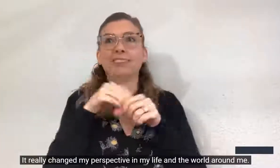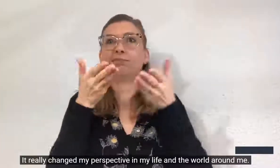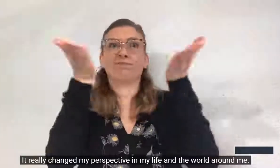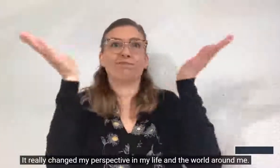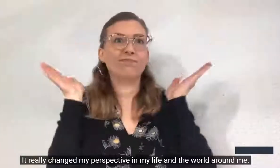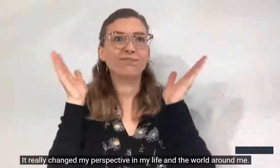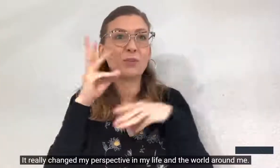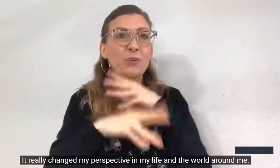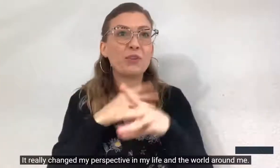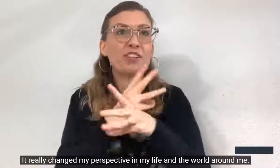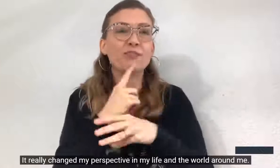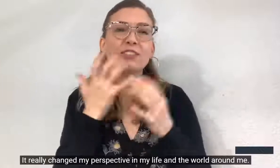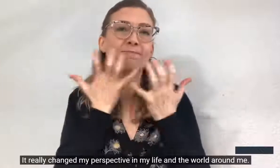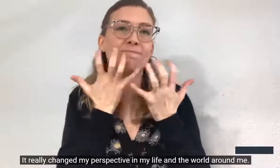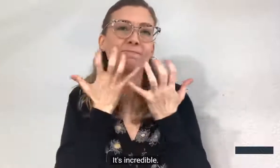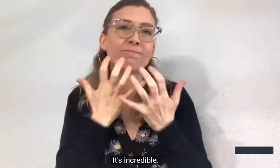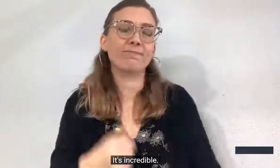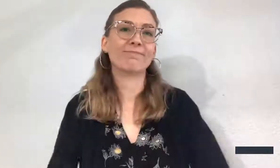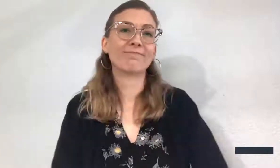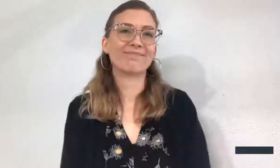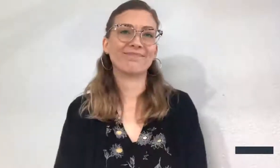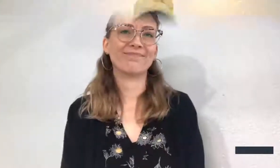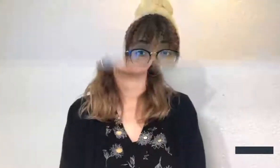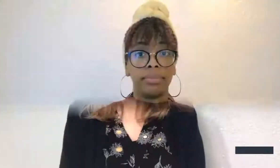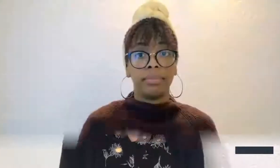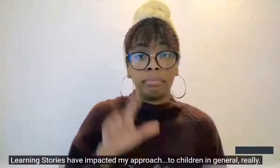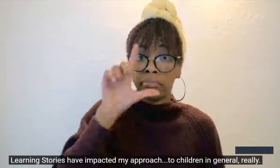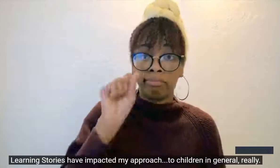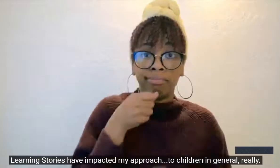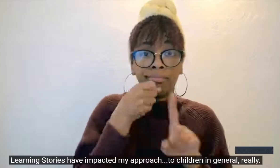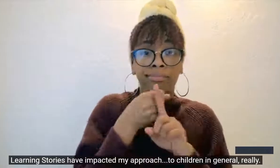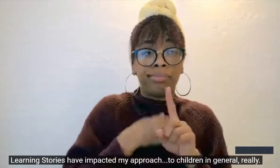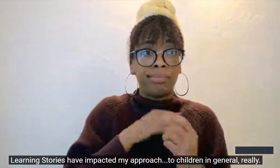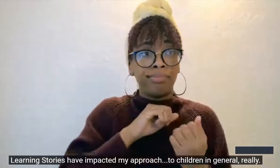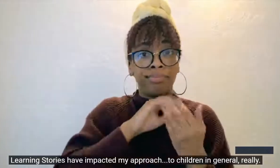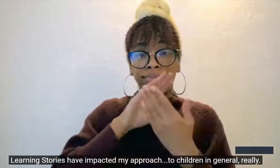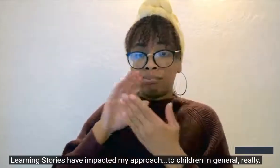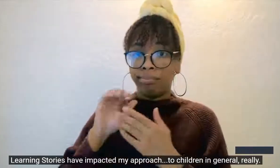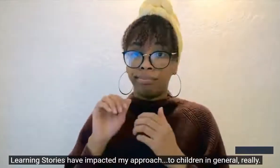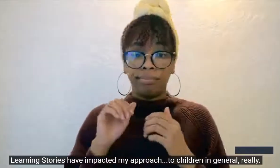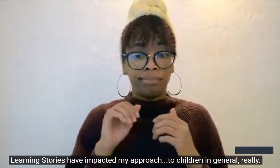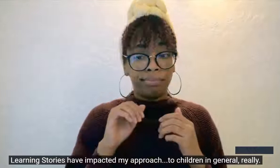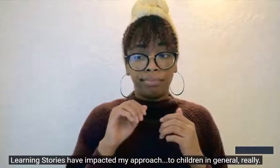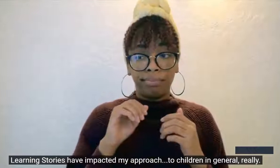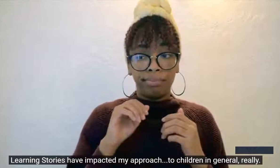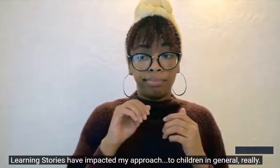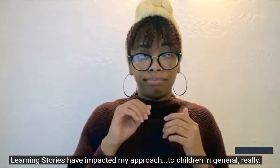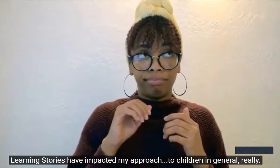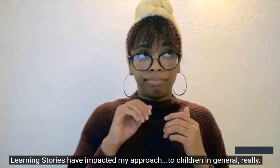my perspective on life and the world around me. It's been incredible. Learning stories have impacted my